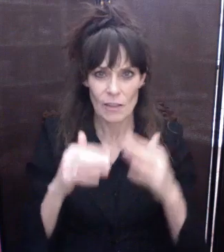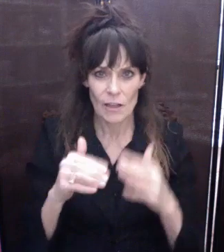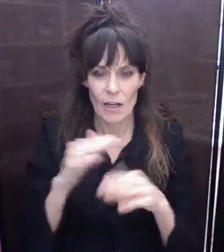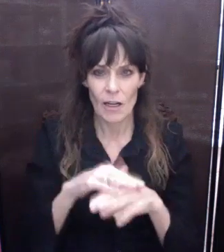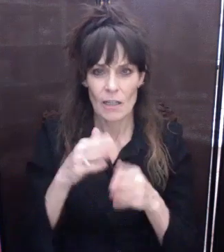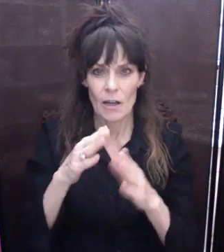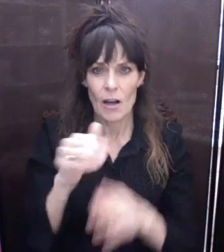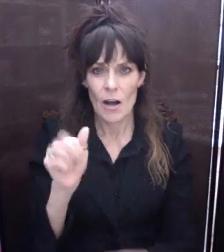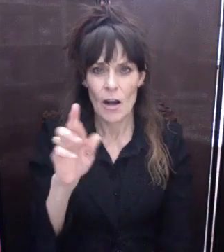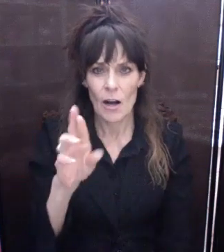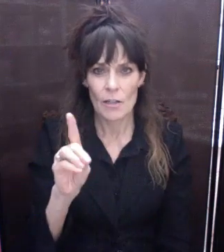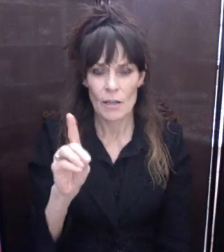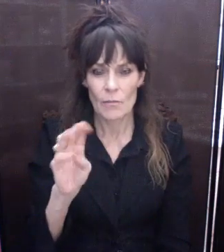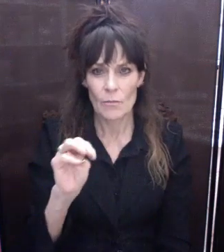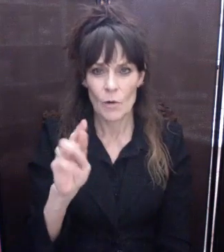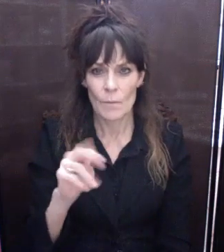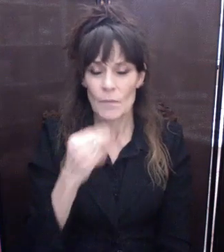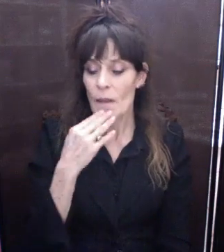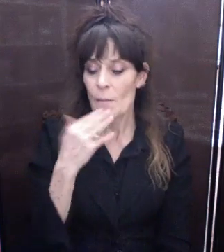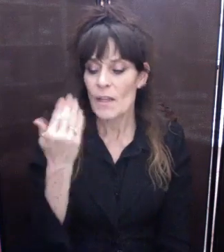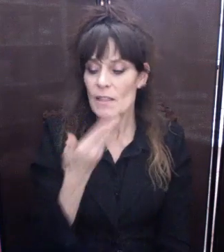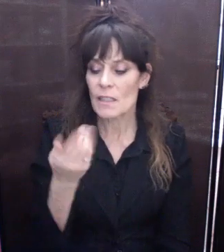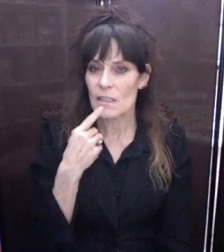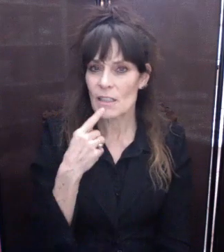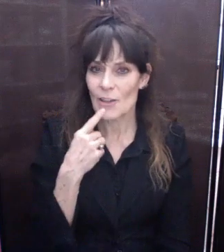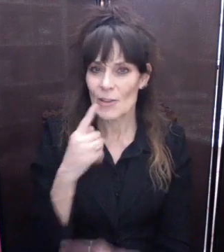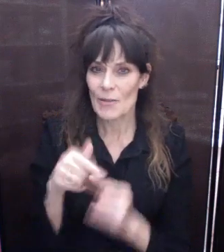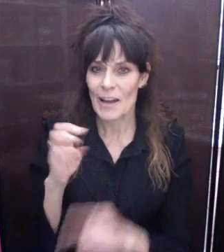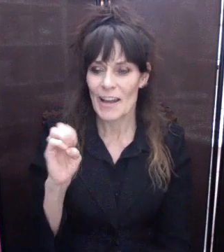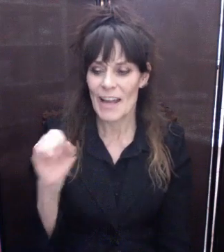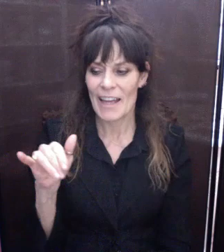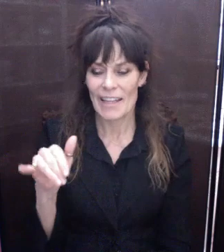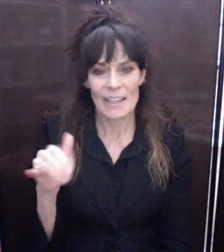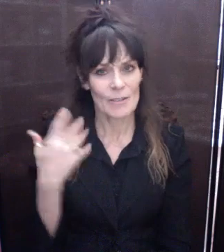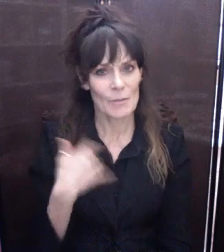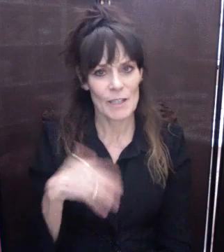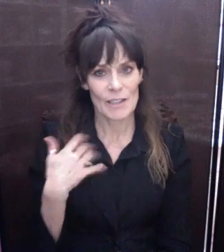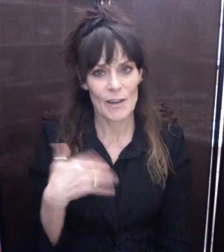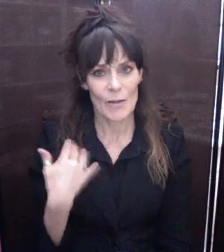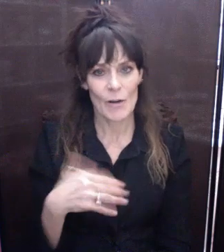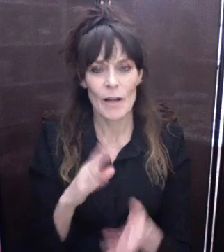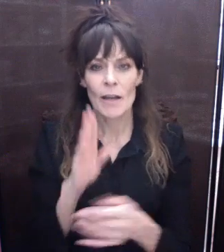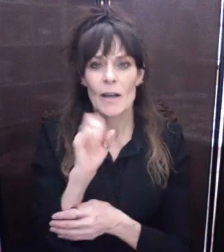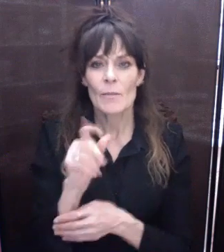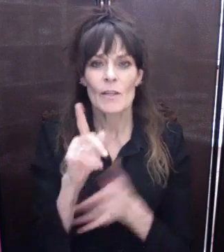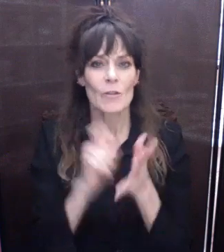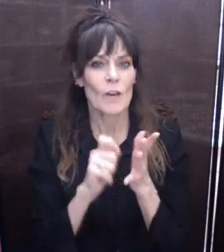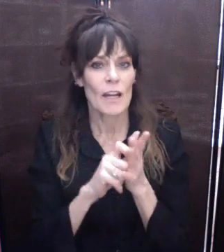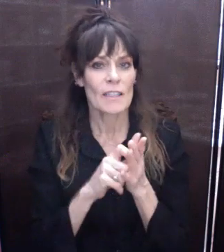best thing to tell you about Eddie is he is a piece of work. Bill writes to Lois a